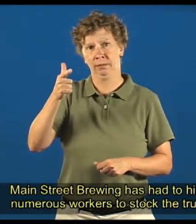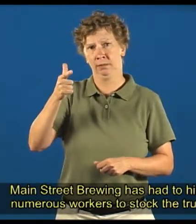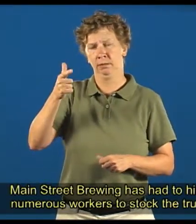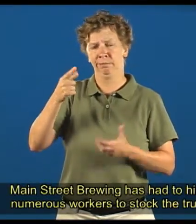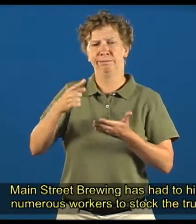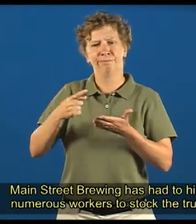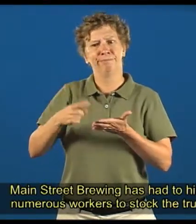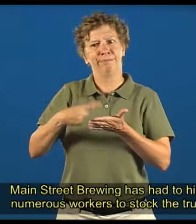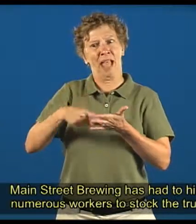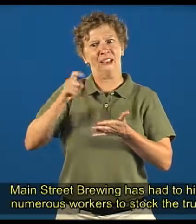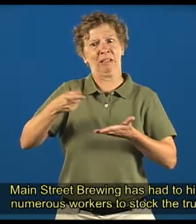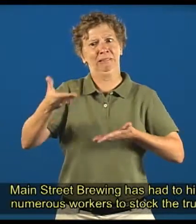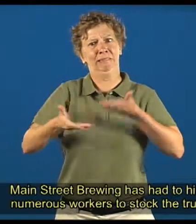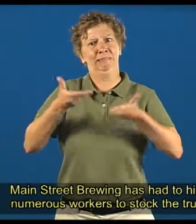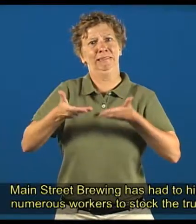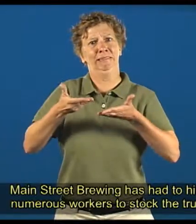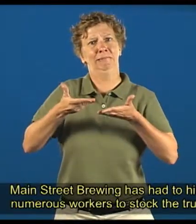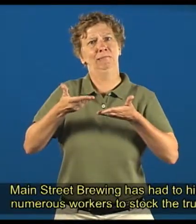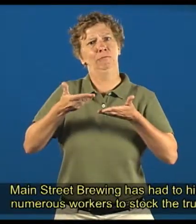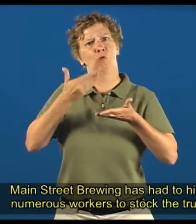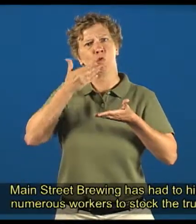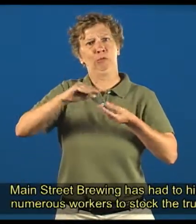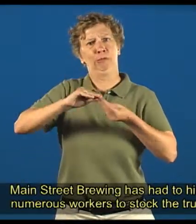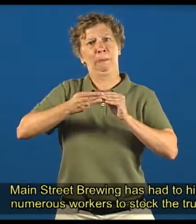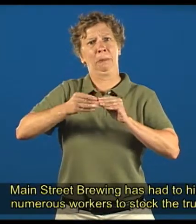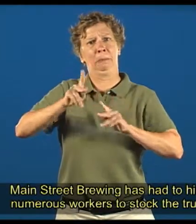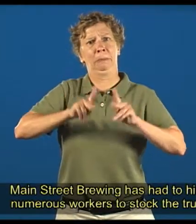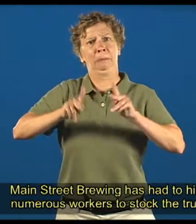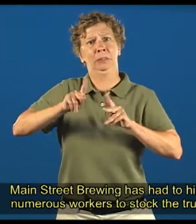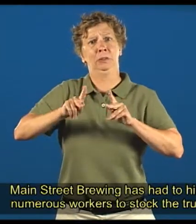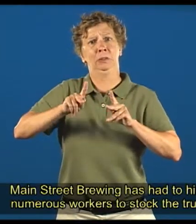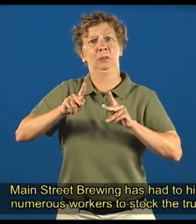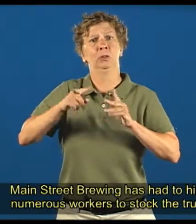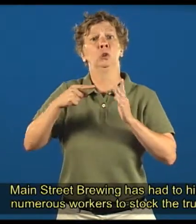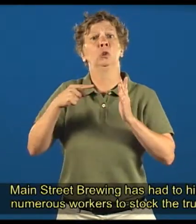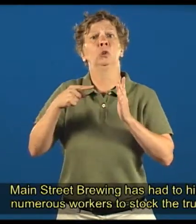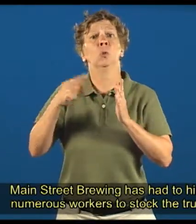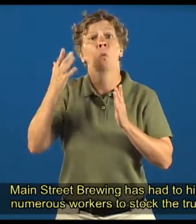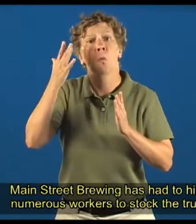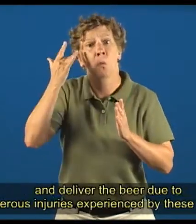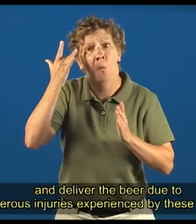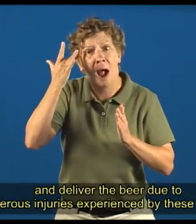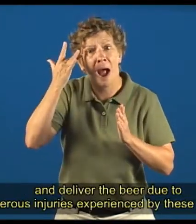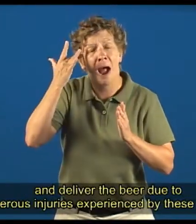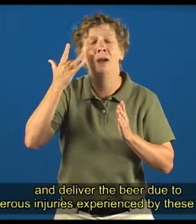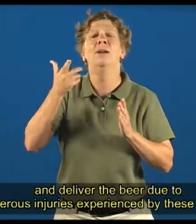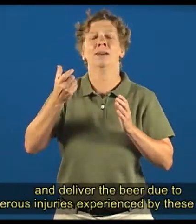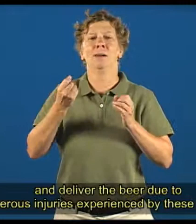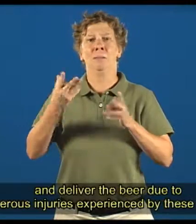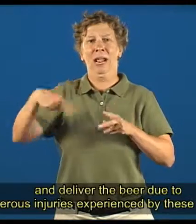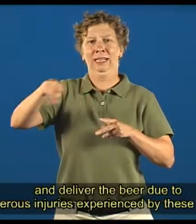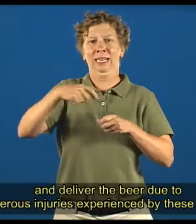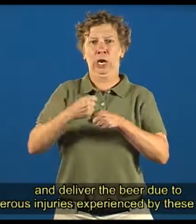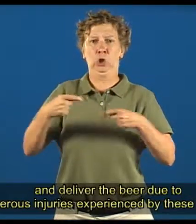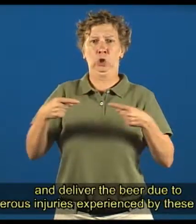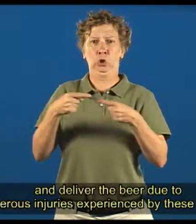Main Street Brewing has had to hire numerous workers to stock the truck and deliver the beer due to